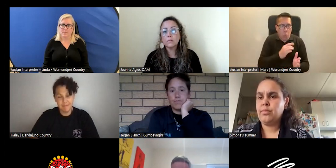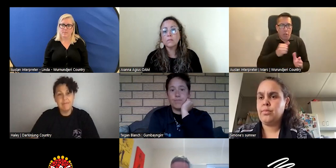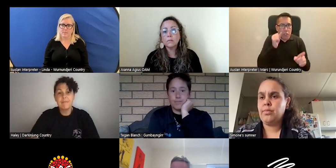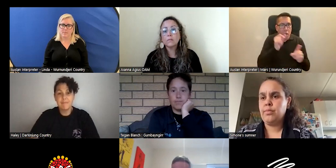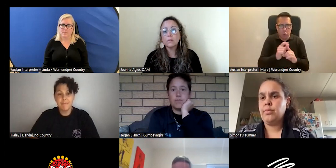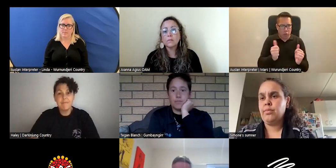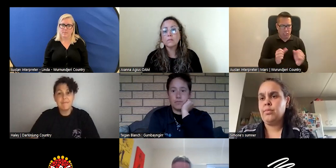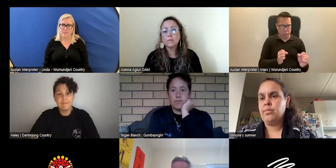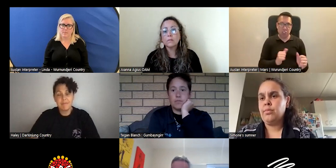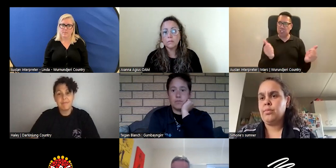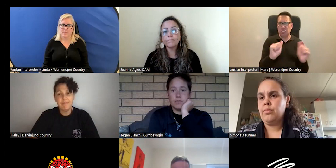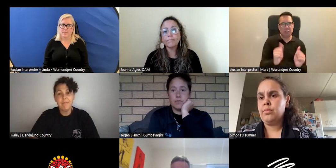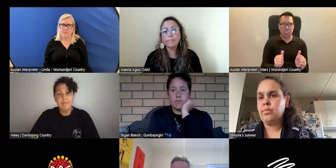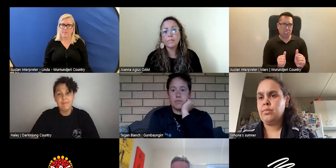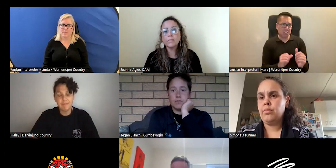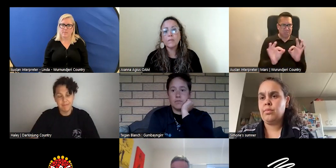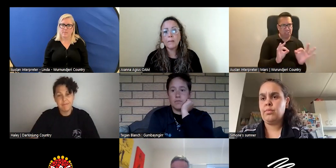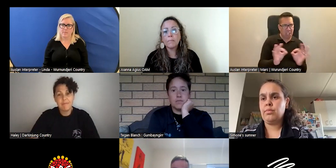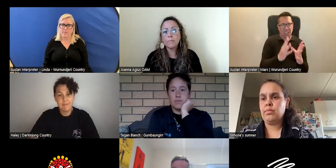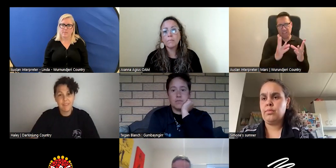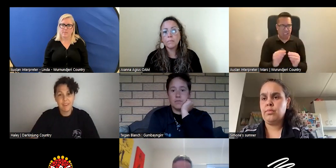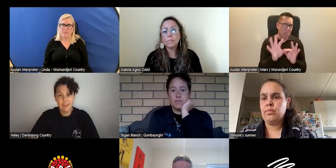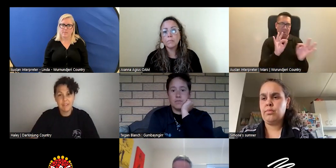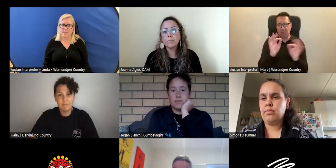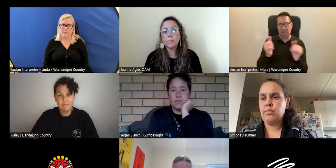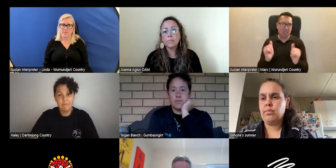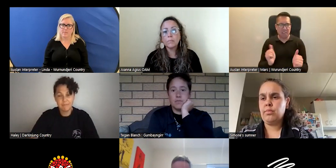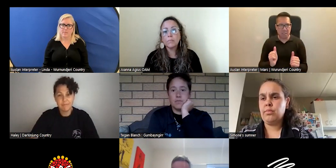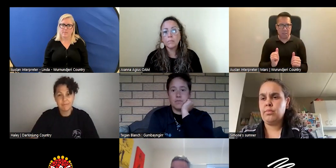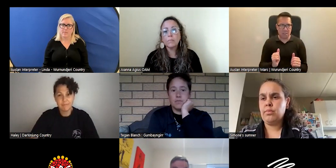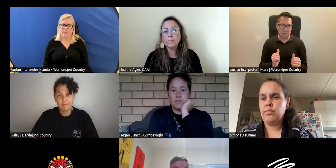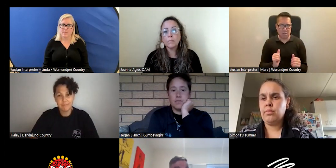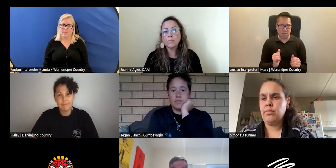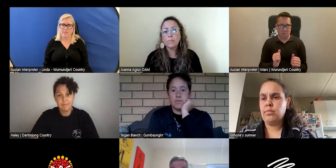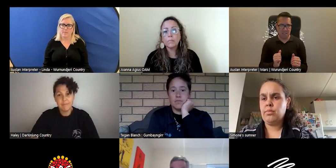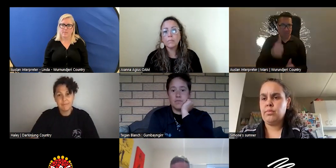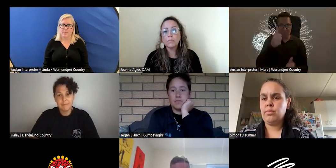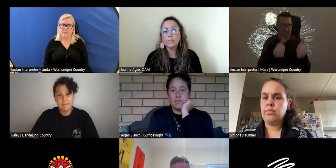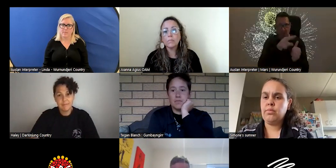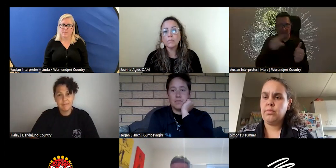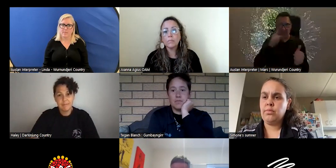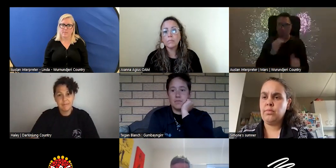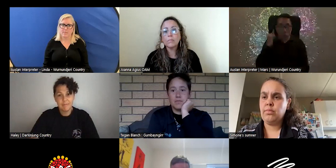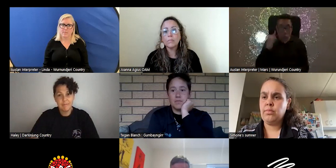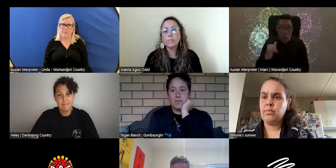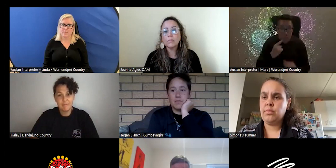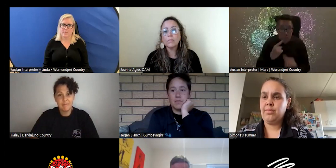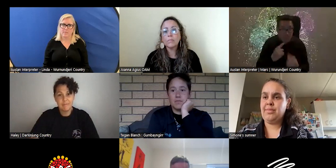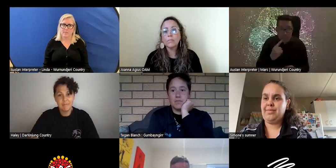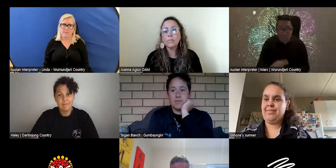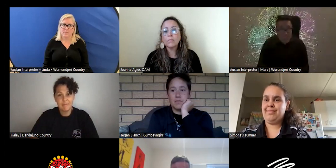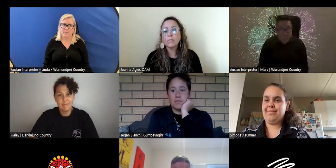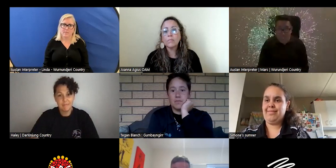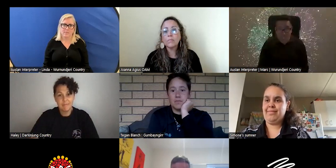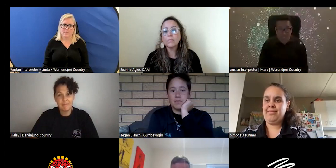already designed, people already decide it's going to be elected, picked, there's elites, they already know who they're going to pick, is another incorrect misinformation.